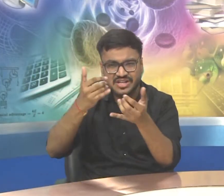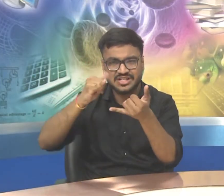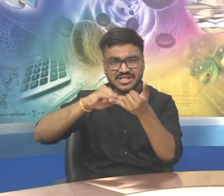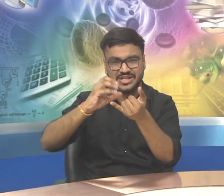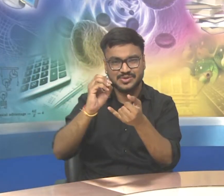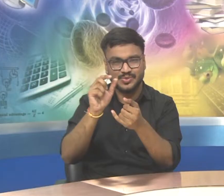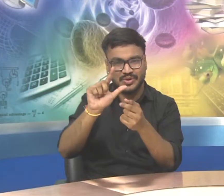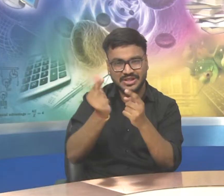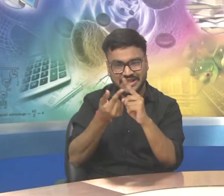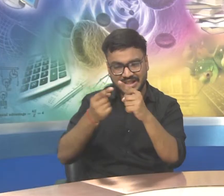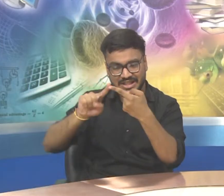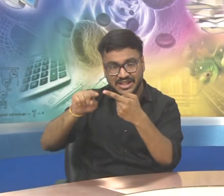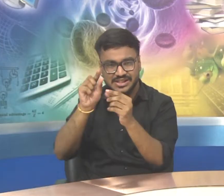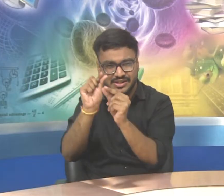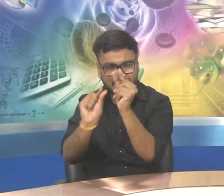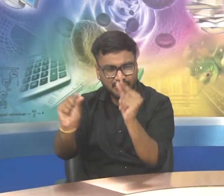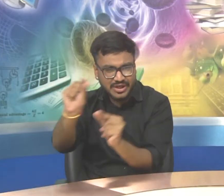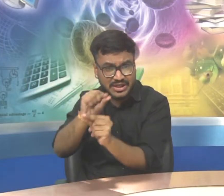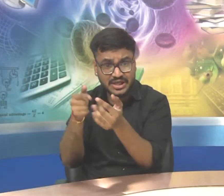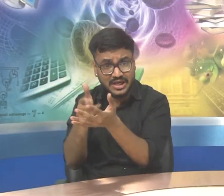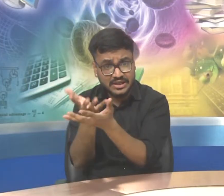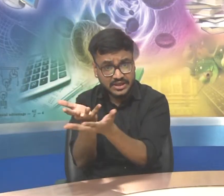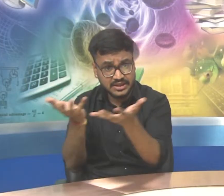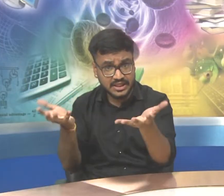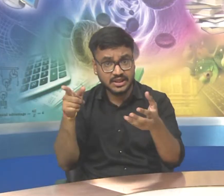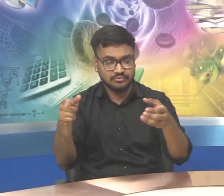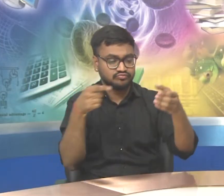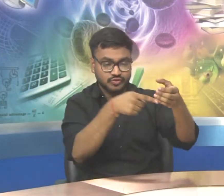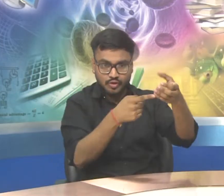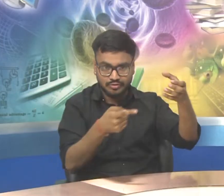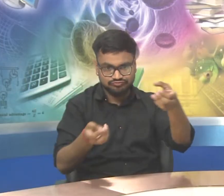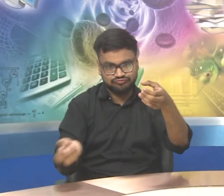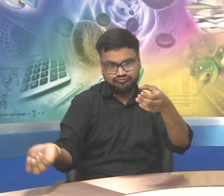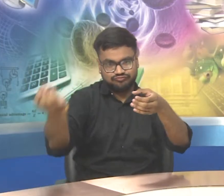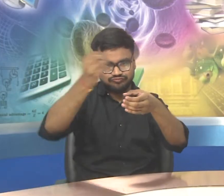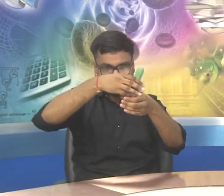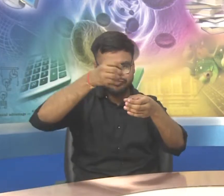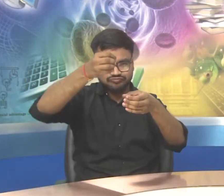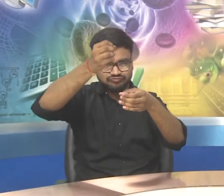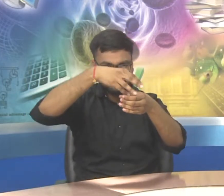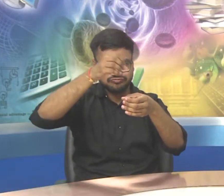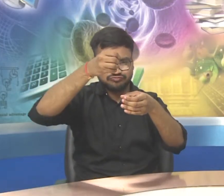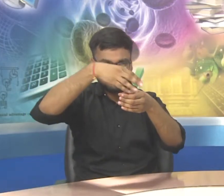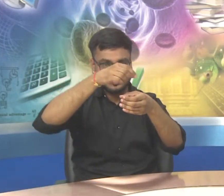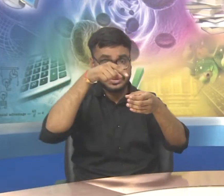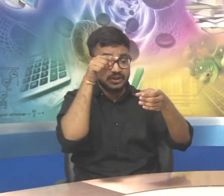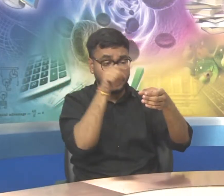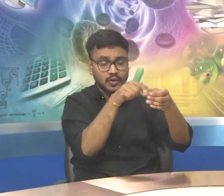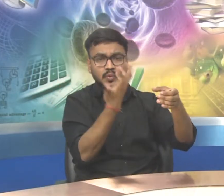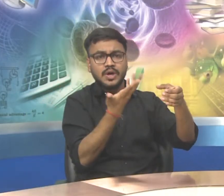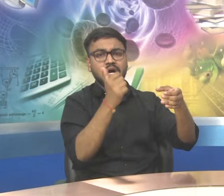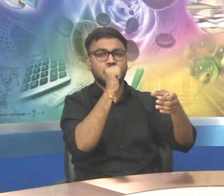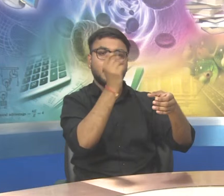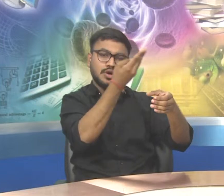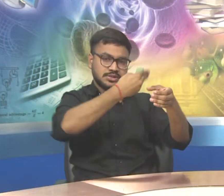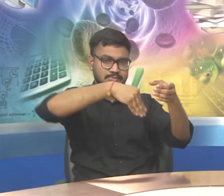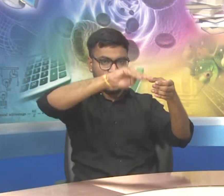Concentration means how much solute is dissolved in a certain amount of solvent